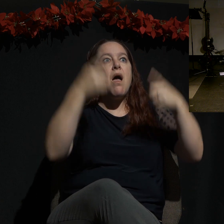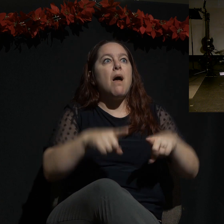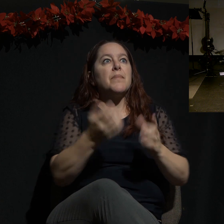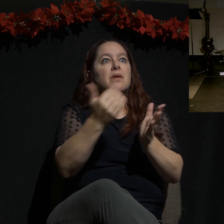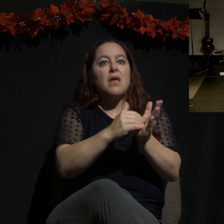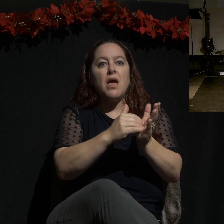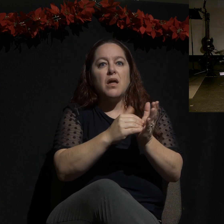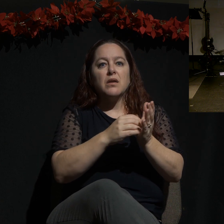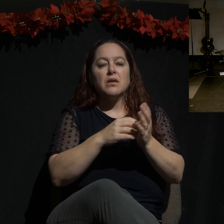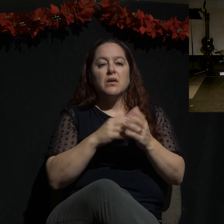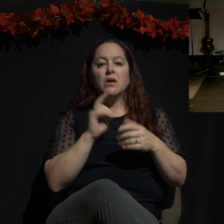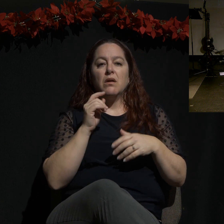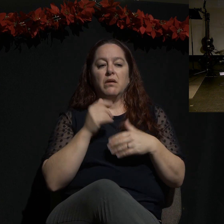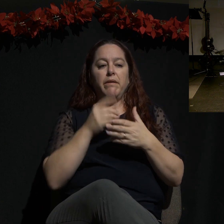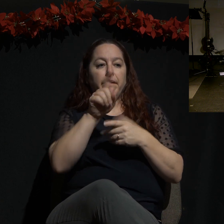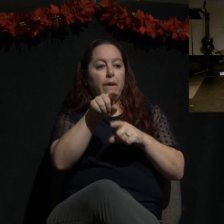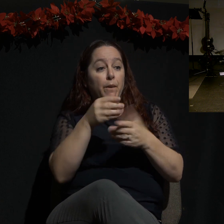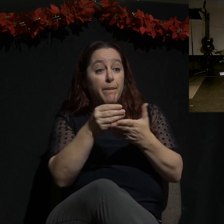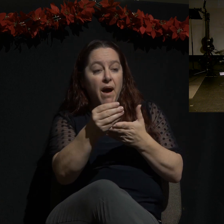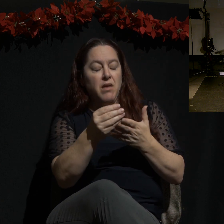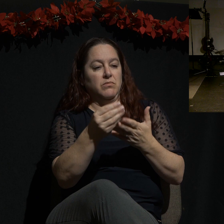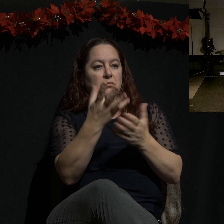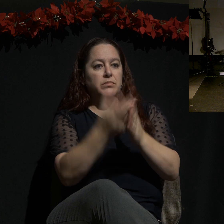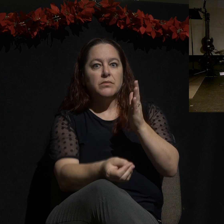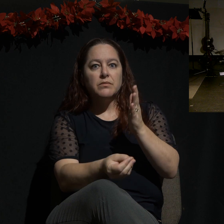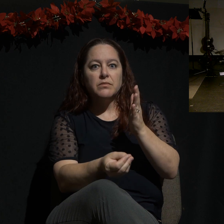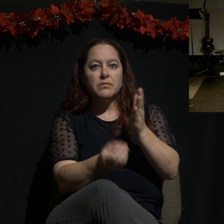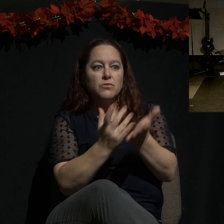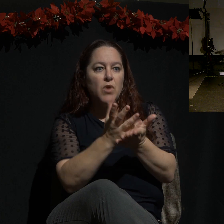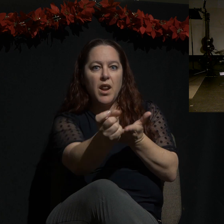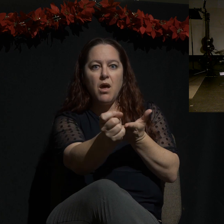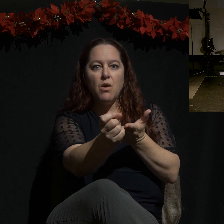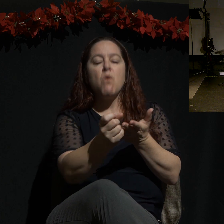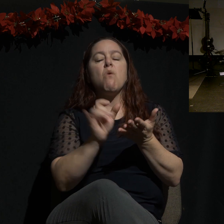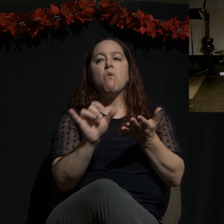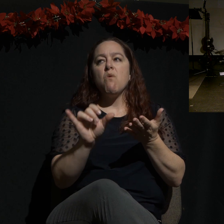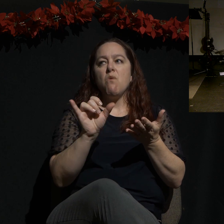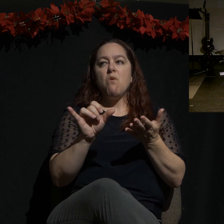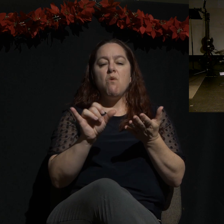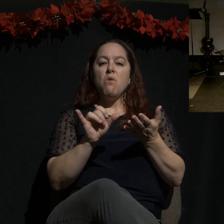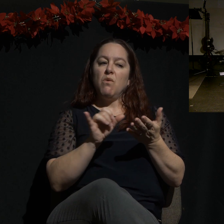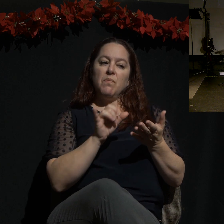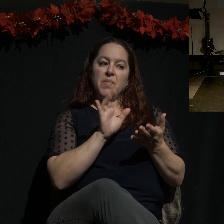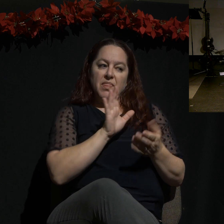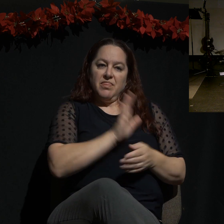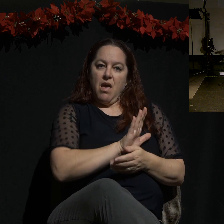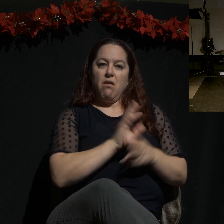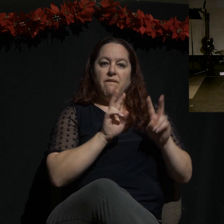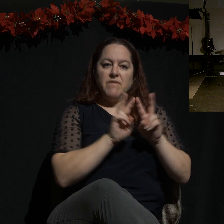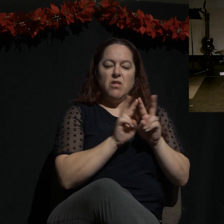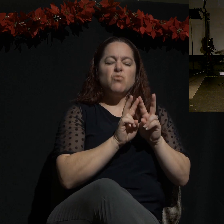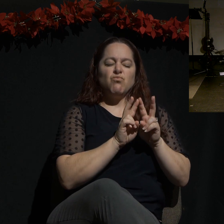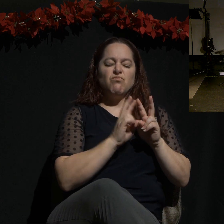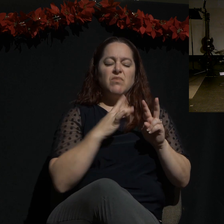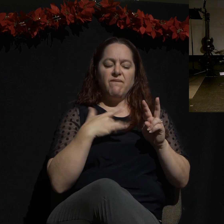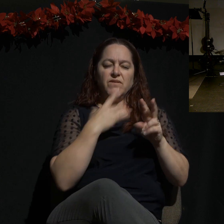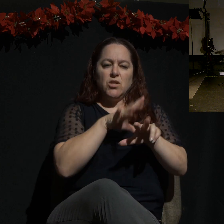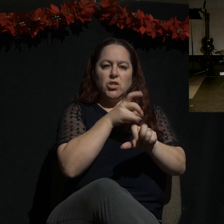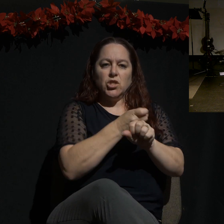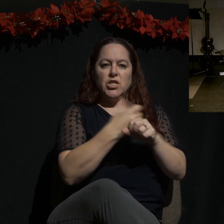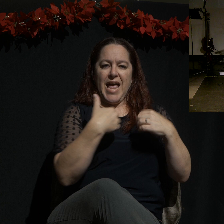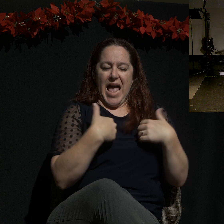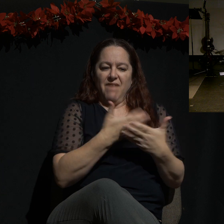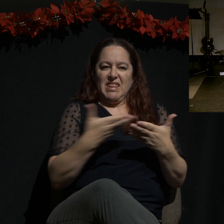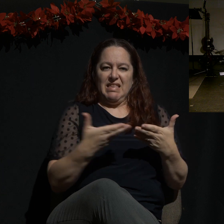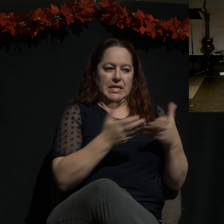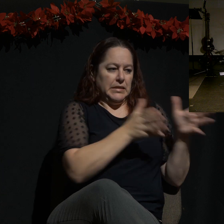be there. And so that impacted their life so much that they found value in the security of having this